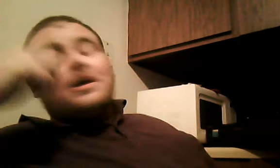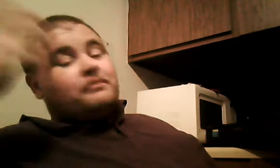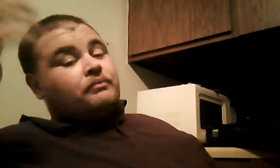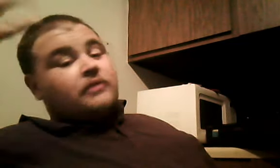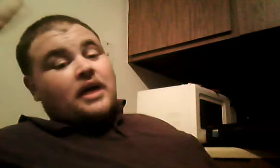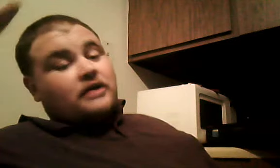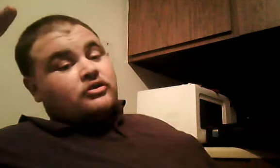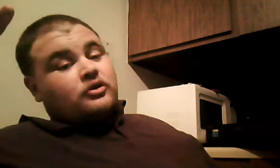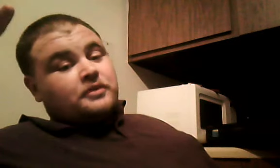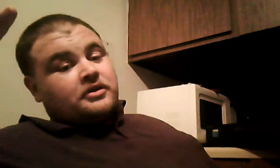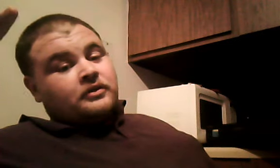In October,